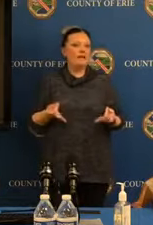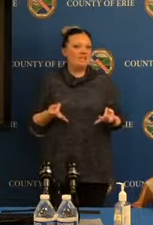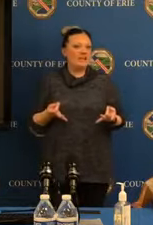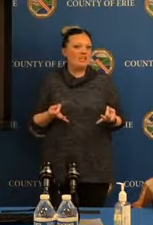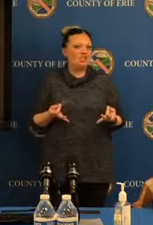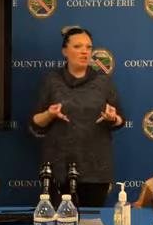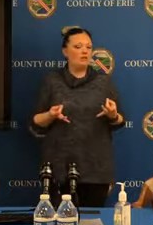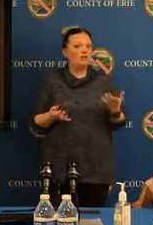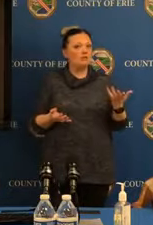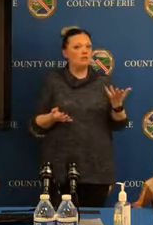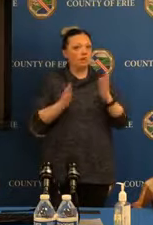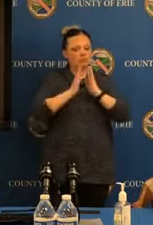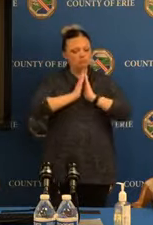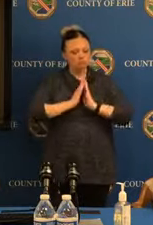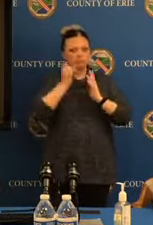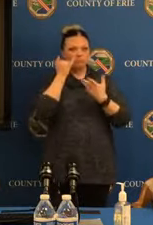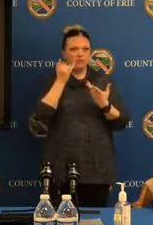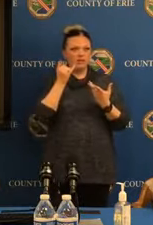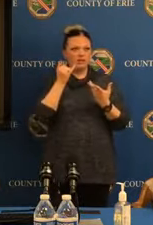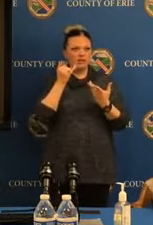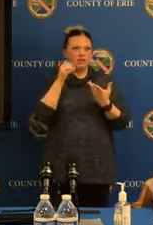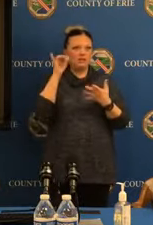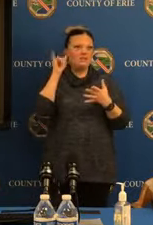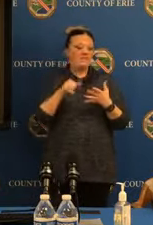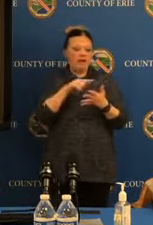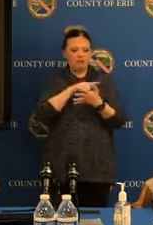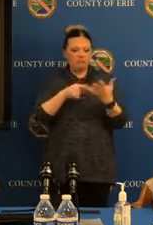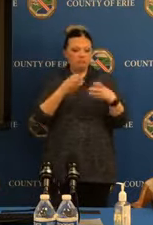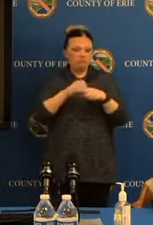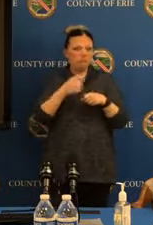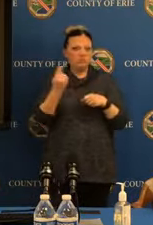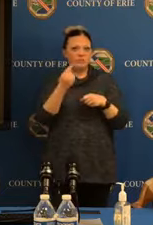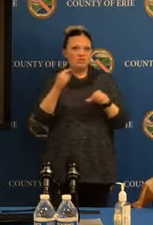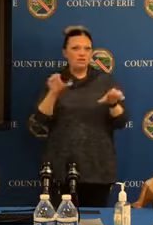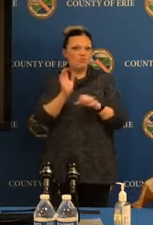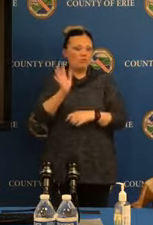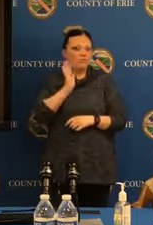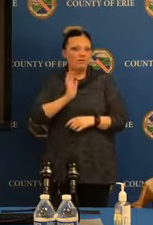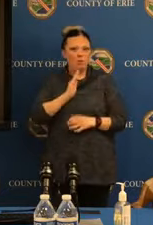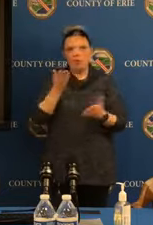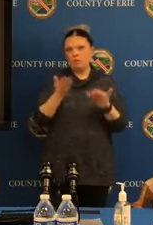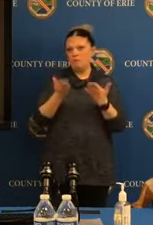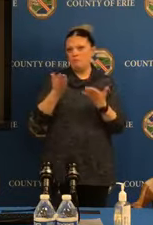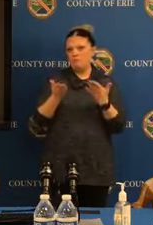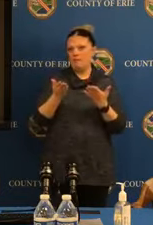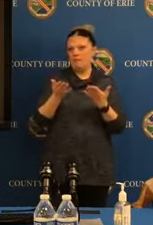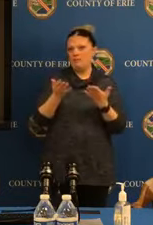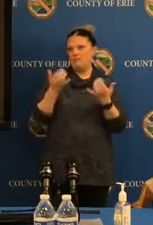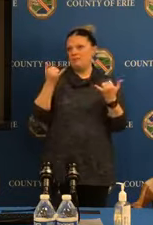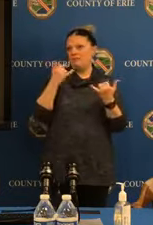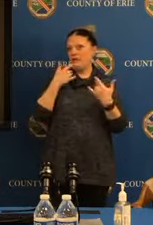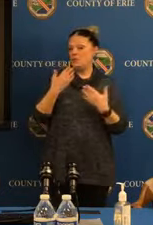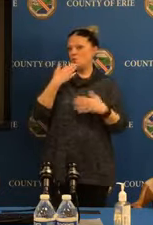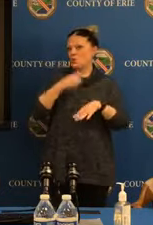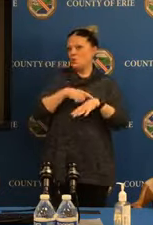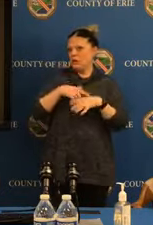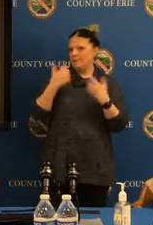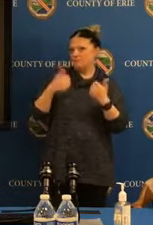that's in your wheelhouse of things that you have done in the past. It now might be an excellent time to revisit